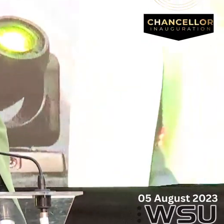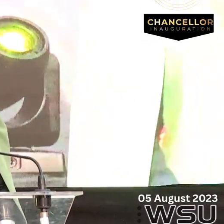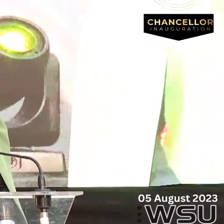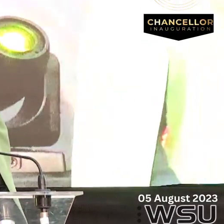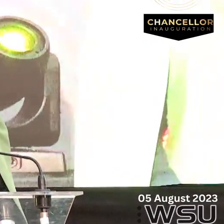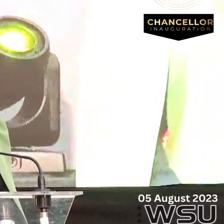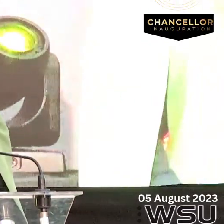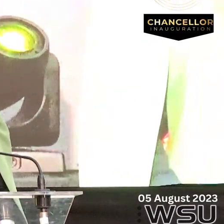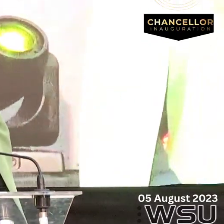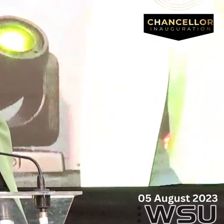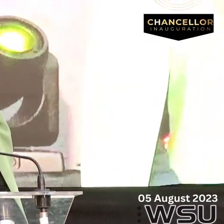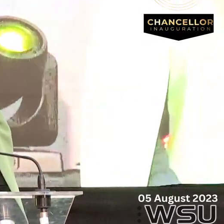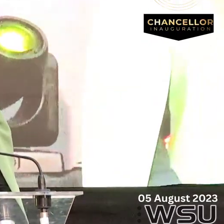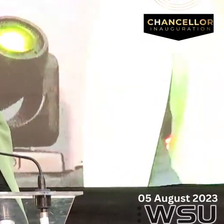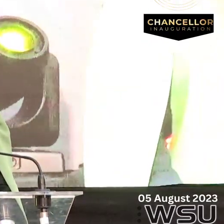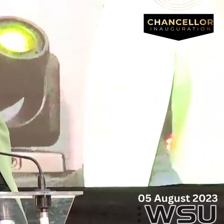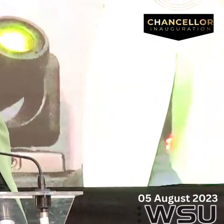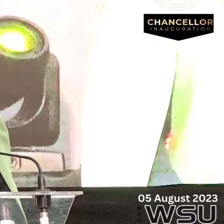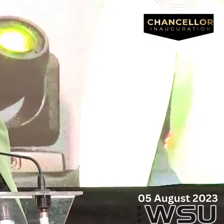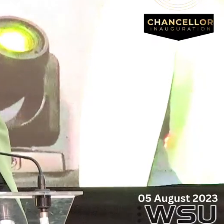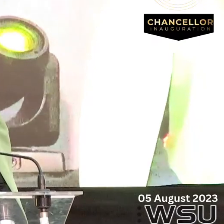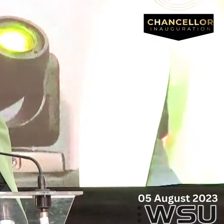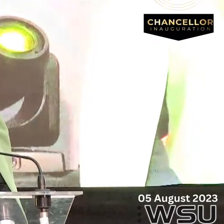inje ke into yamaXhosa